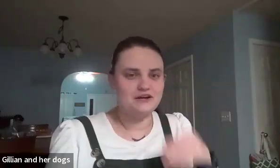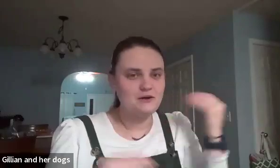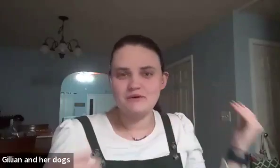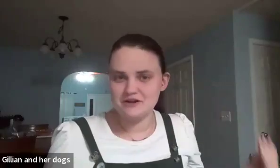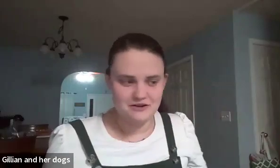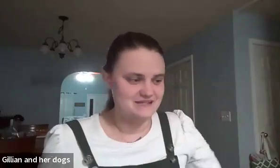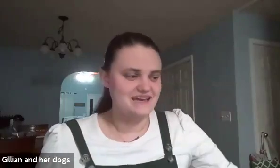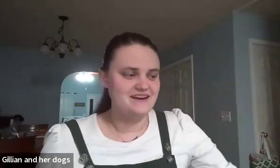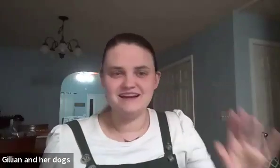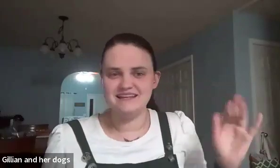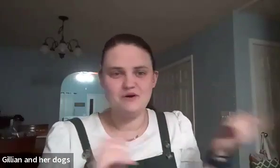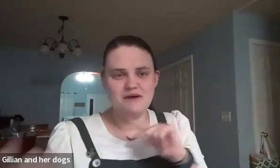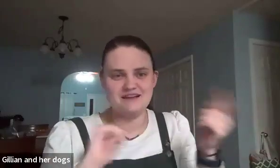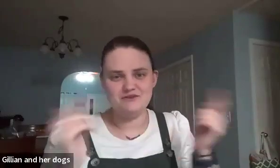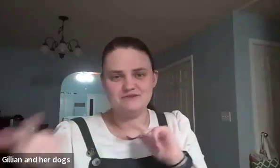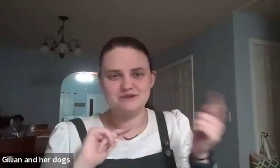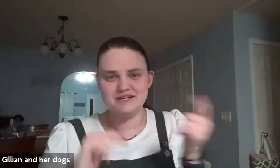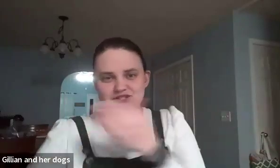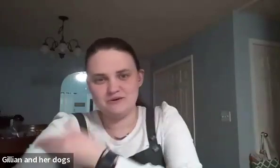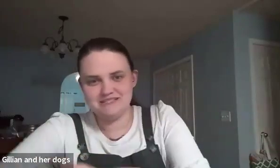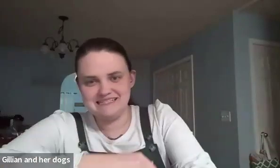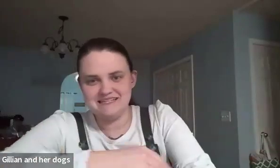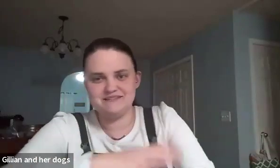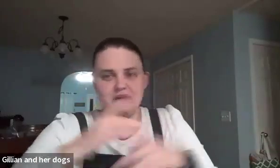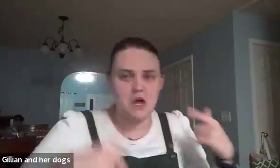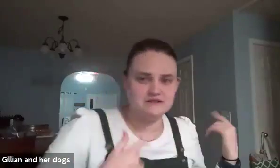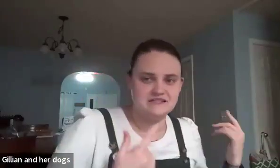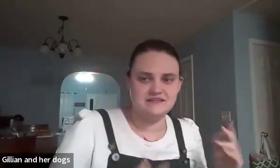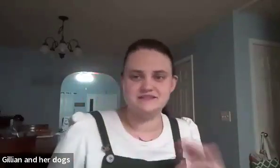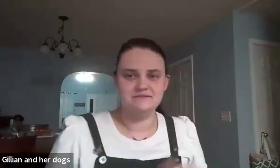out all my winter clothes. I cannot keep going back and forth between my short sleeves and my long sleeves.